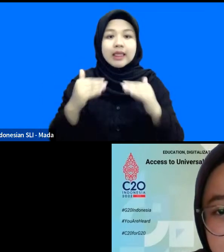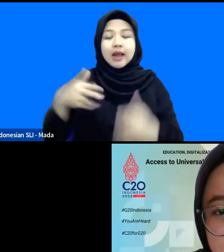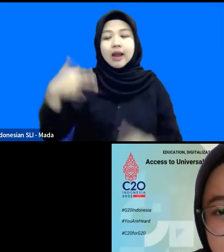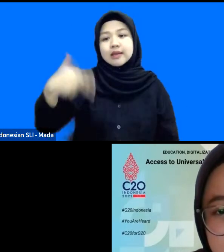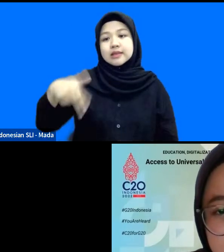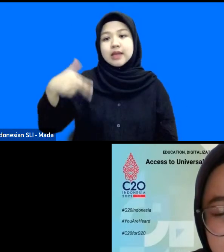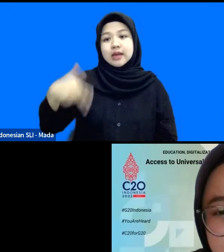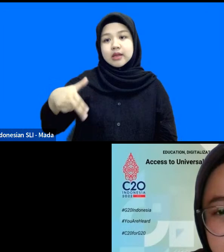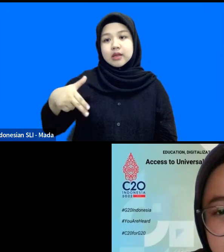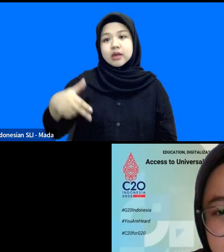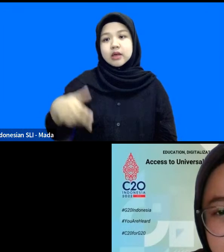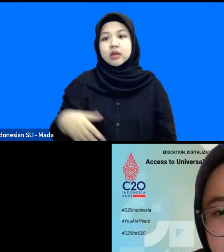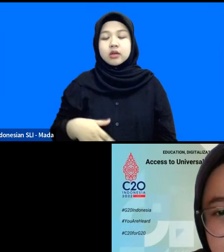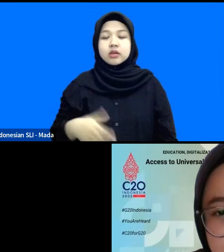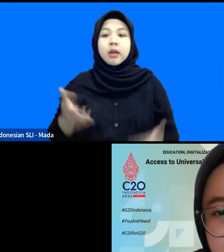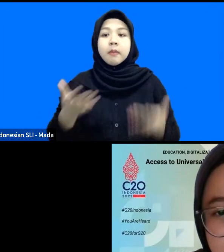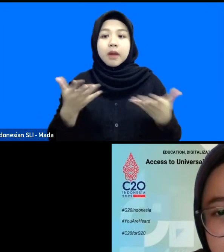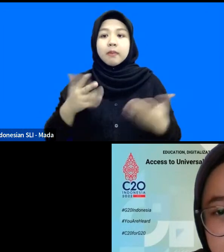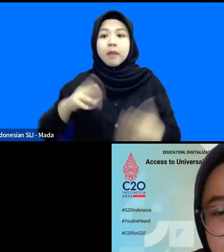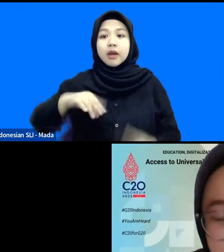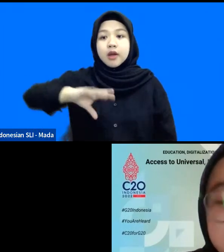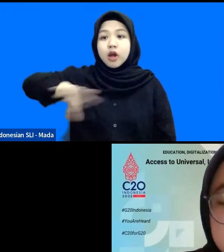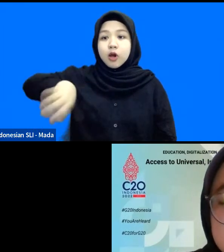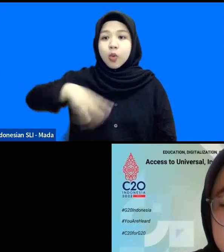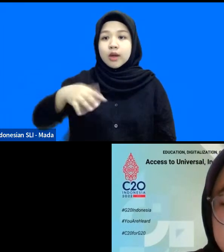like a positive learning for girls as well.